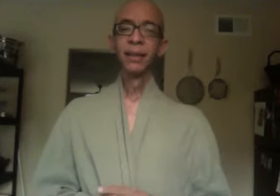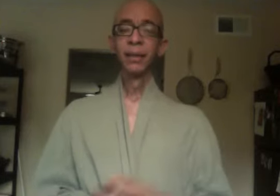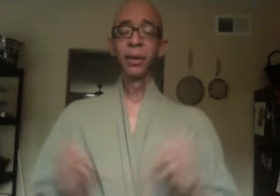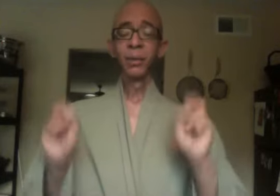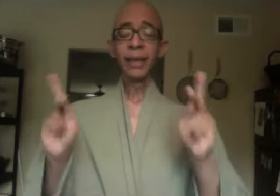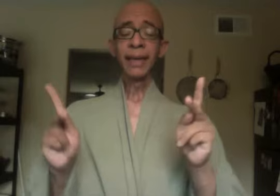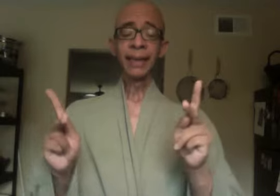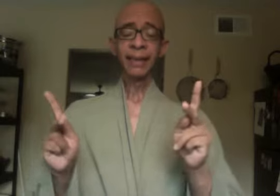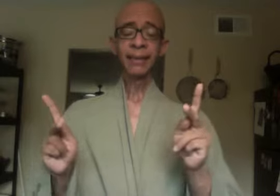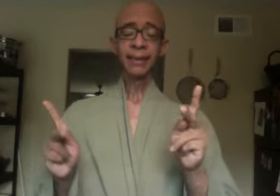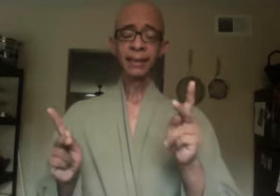Okay.